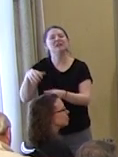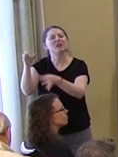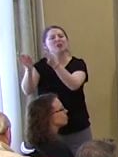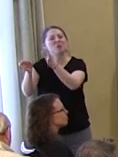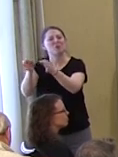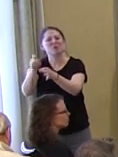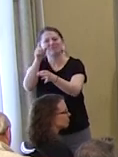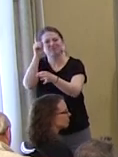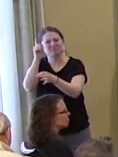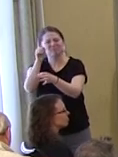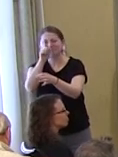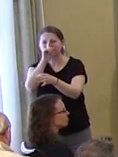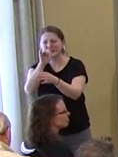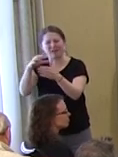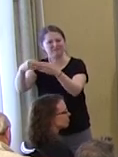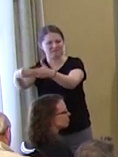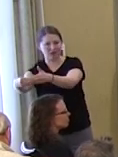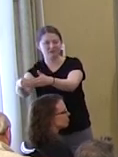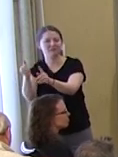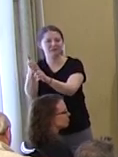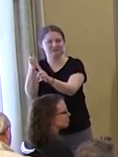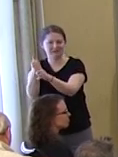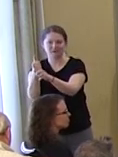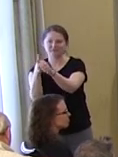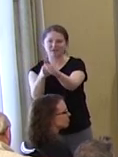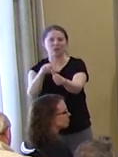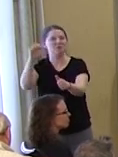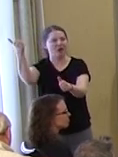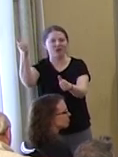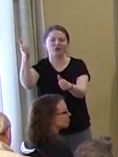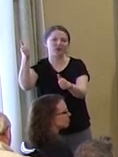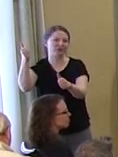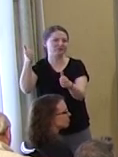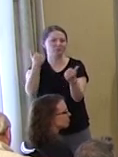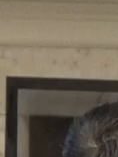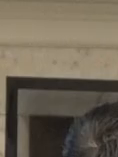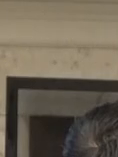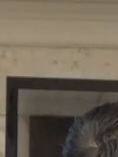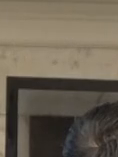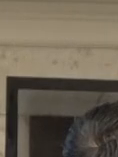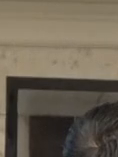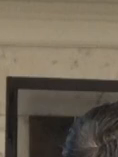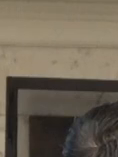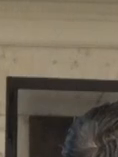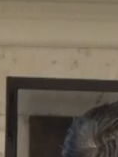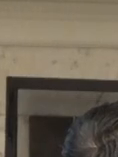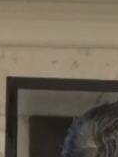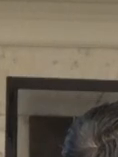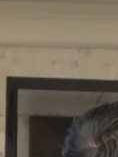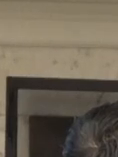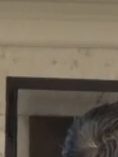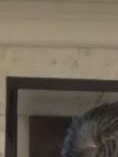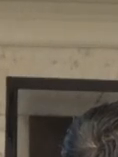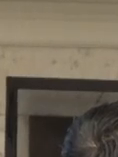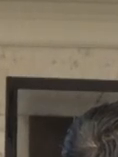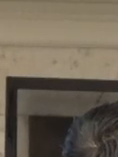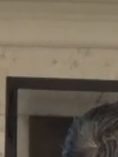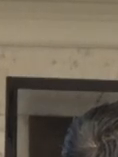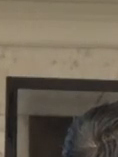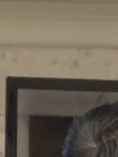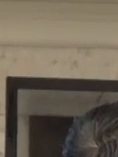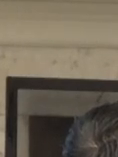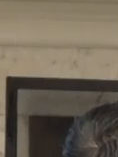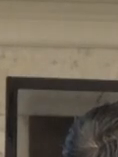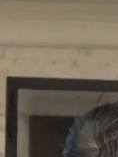The court has not led. And I just jotted down a few decisions from Dred Scott, where, you know, basically, if you're African American,